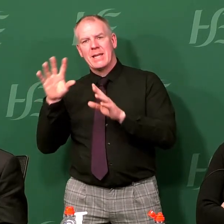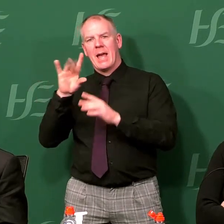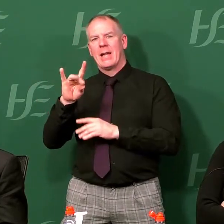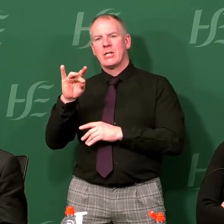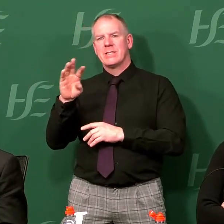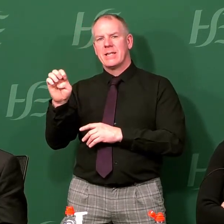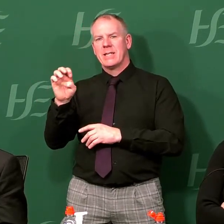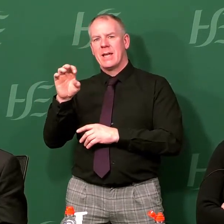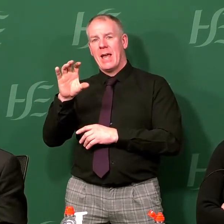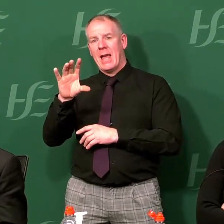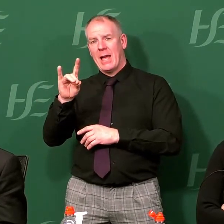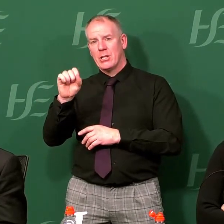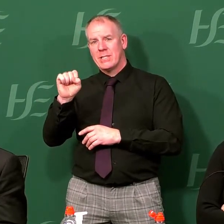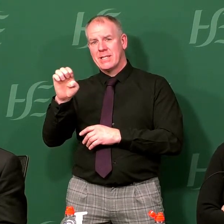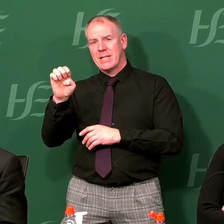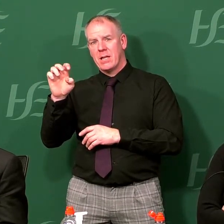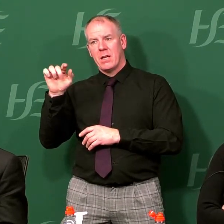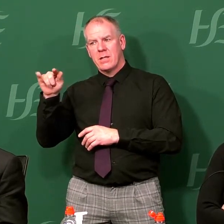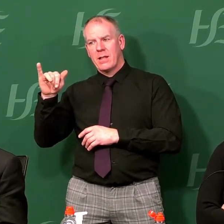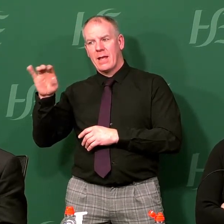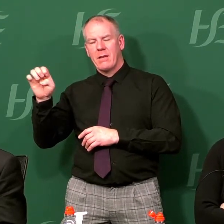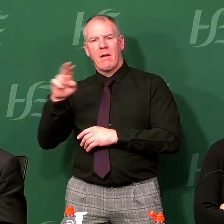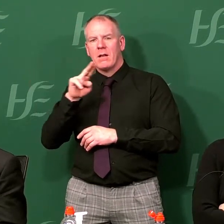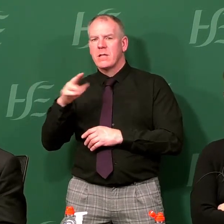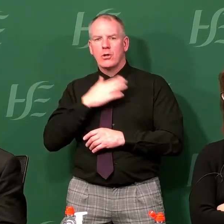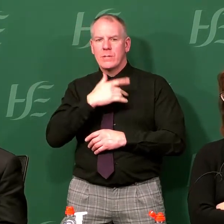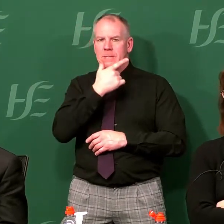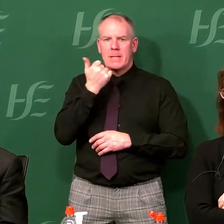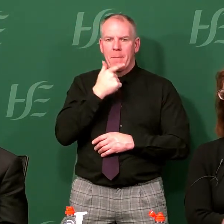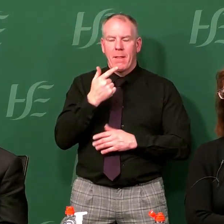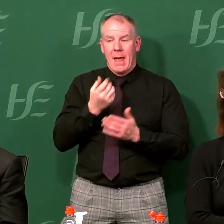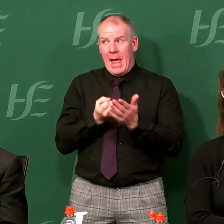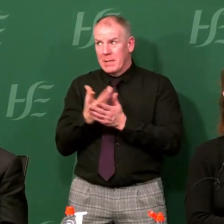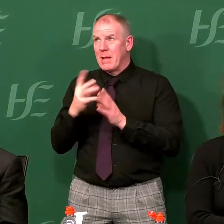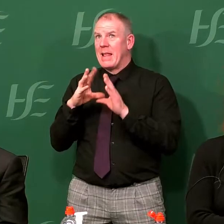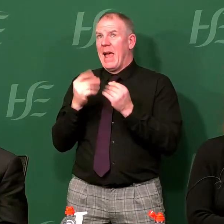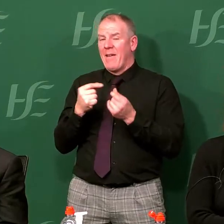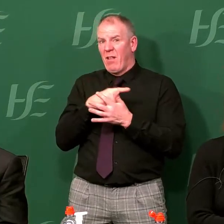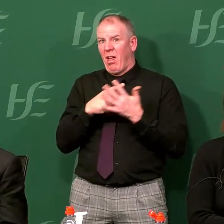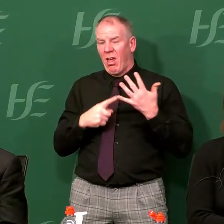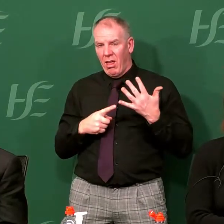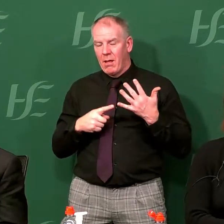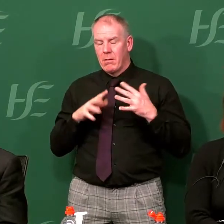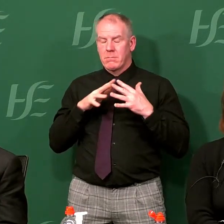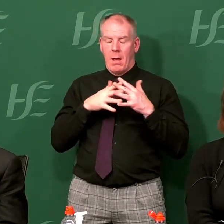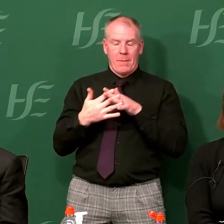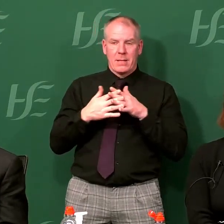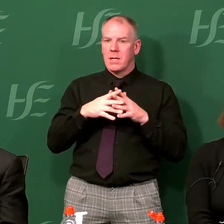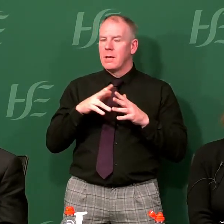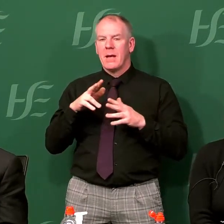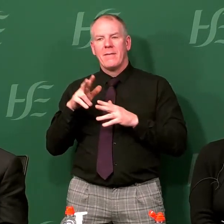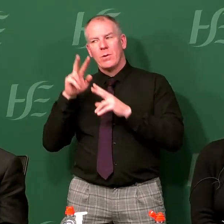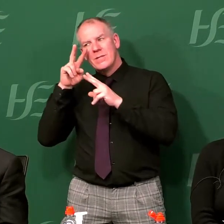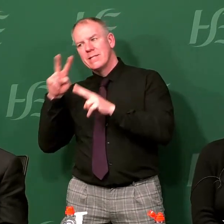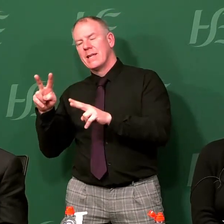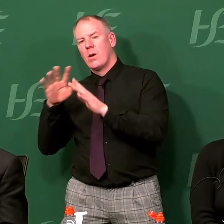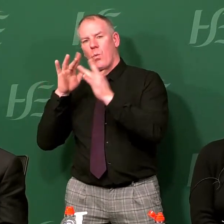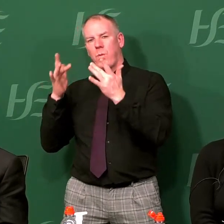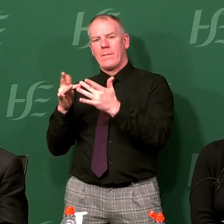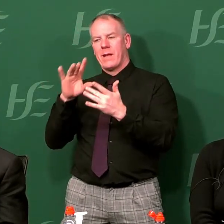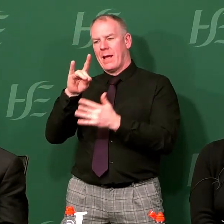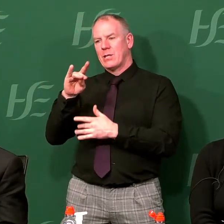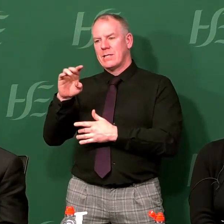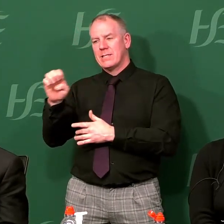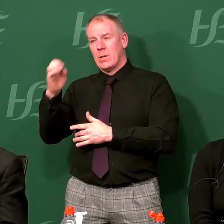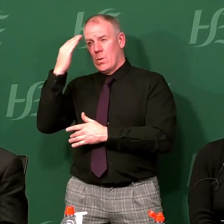because it's not simple when you if you try to explain all the scenarios, it does sound complex. But if you go to the HSE site and